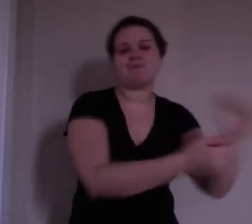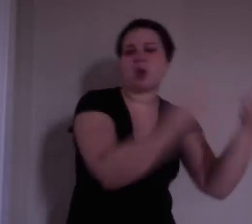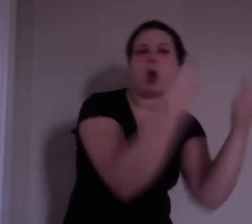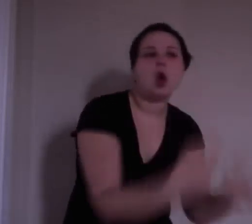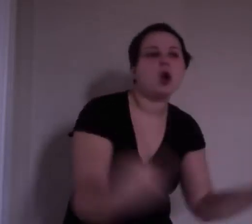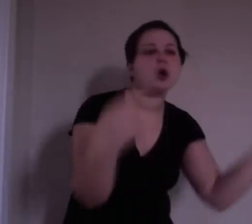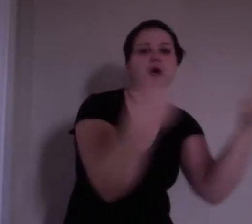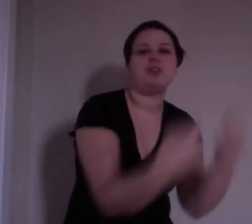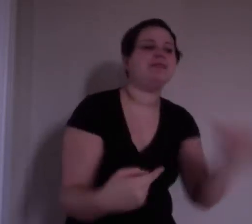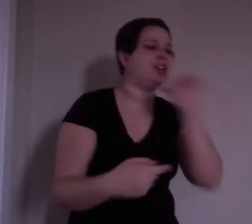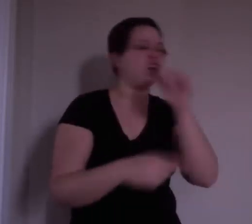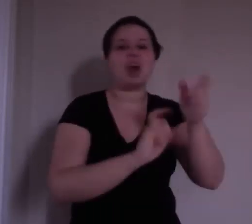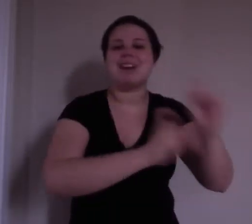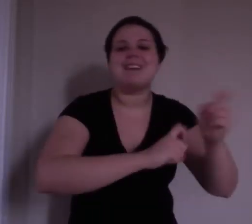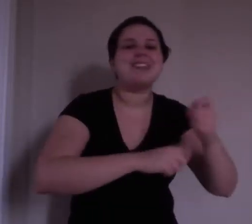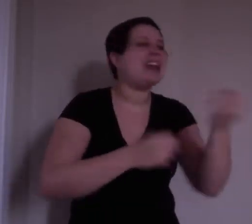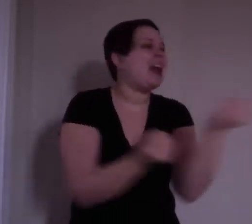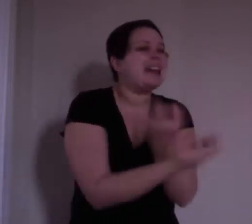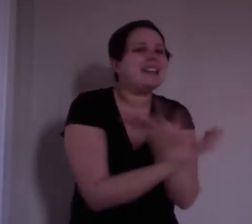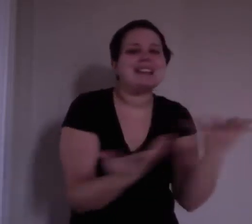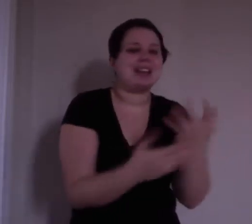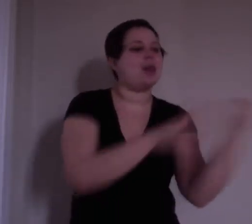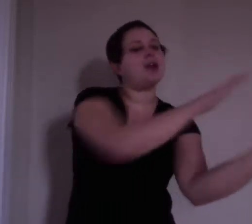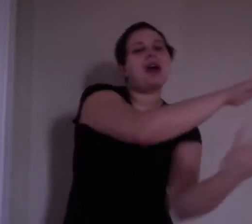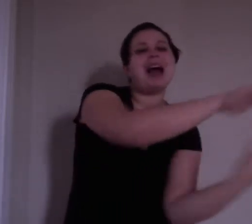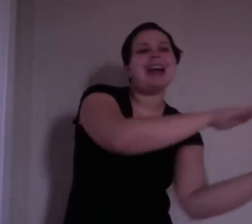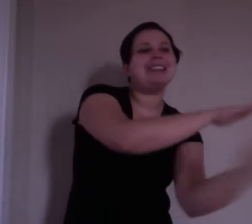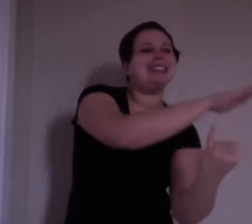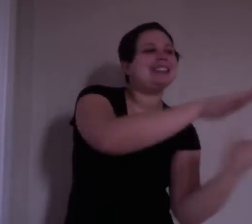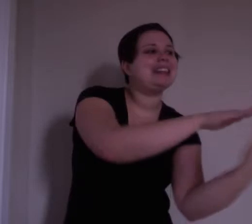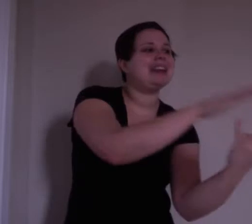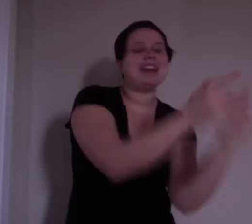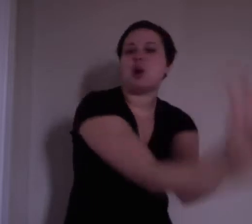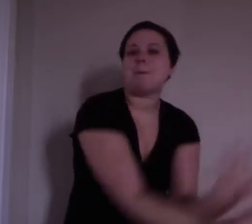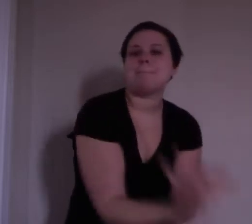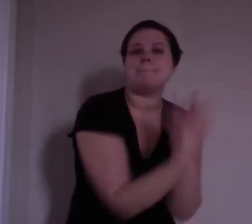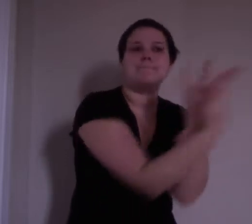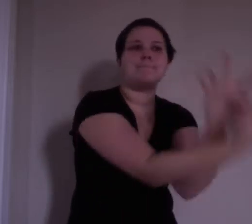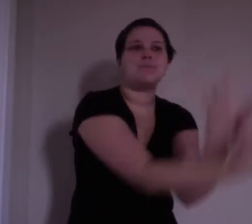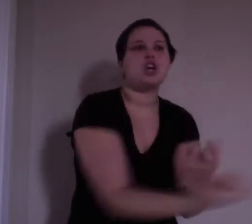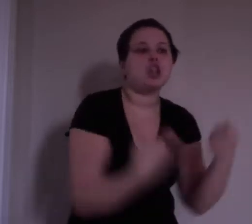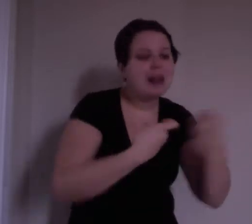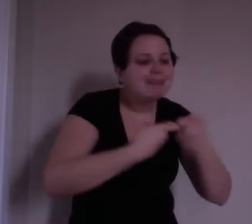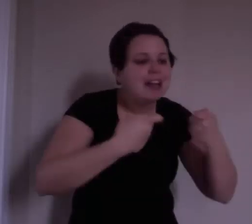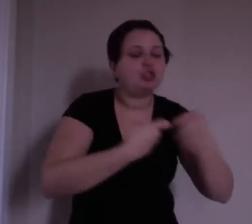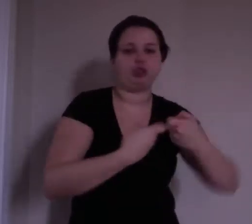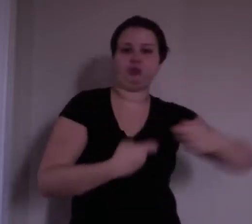isolated, burned, electrocuted, brain damaged,